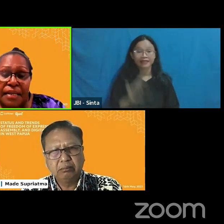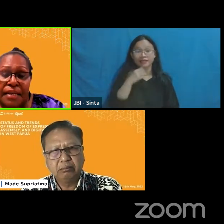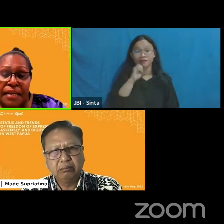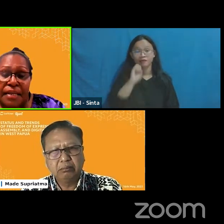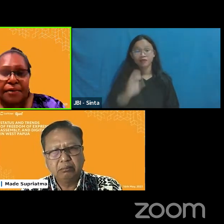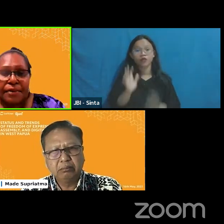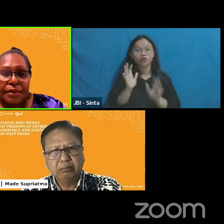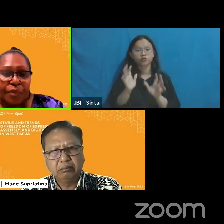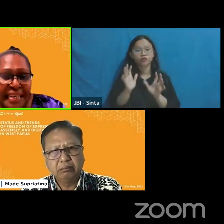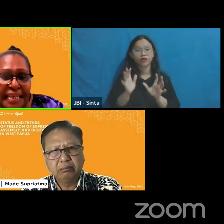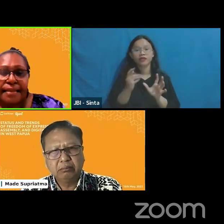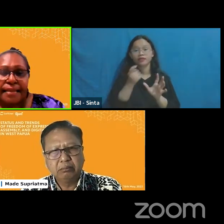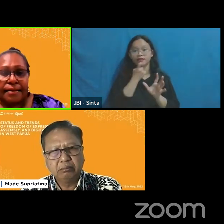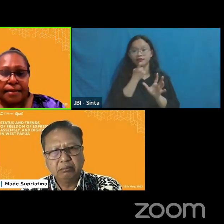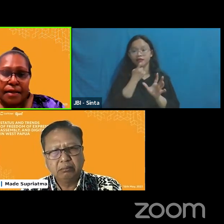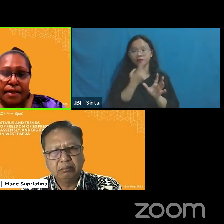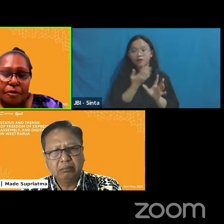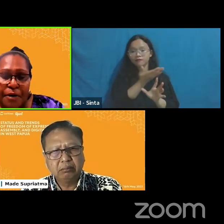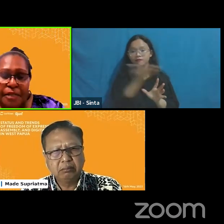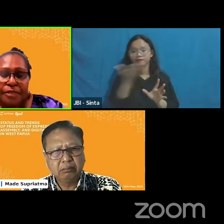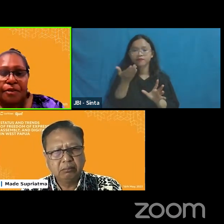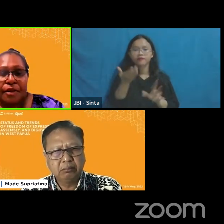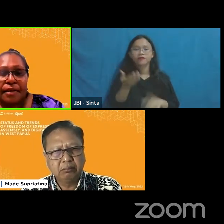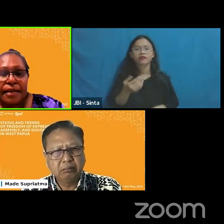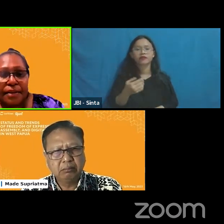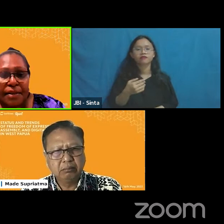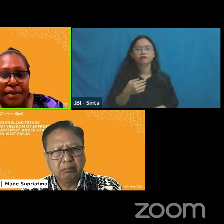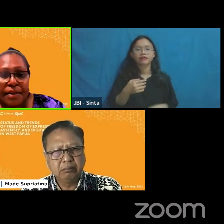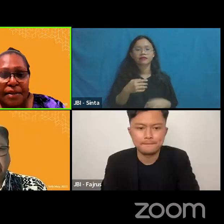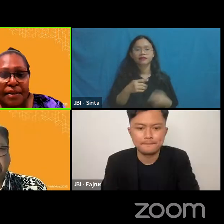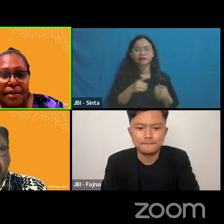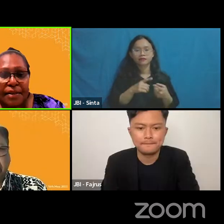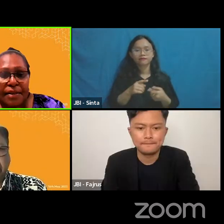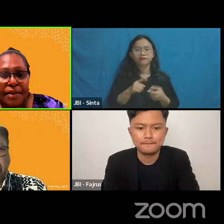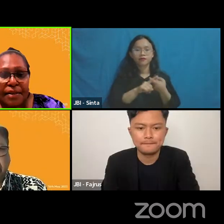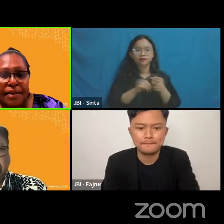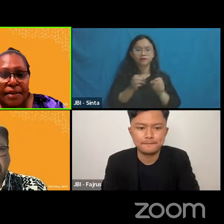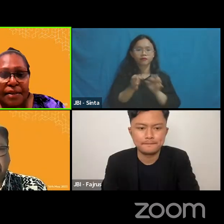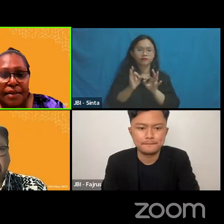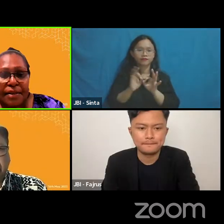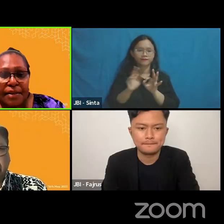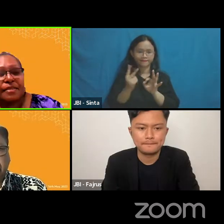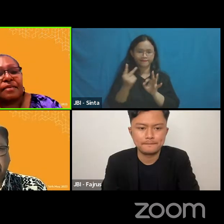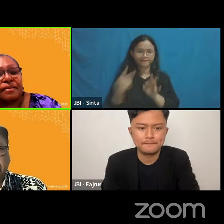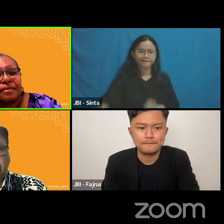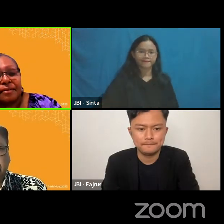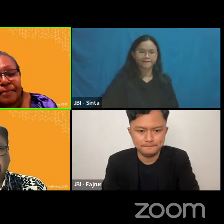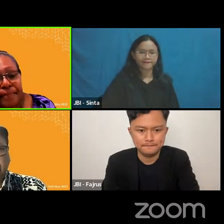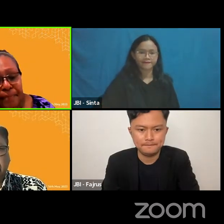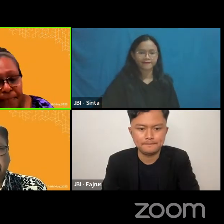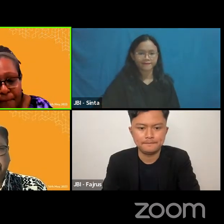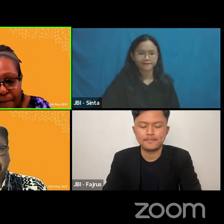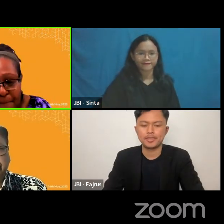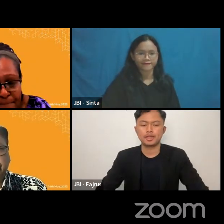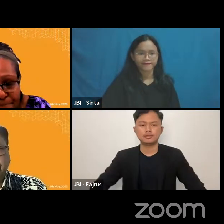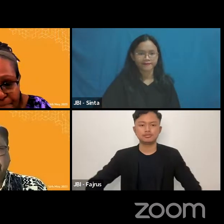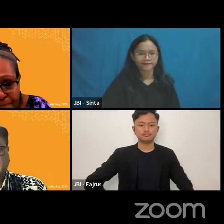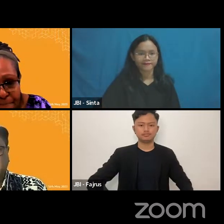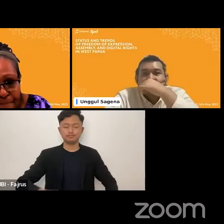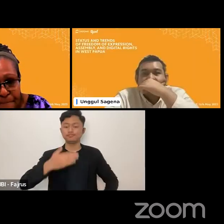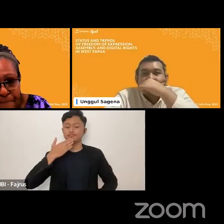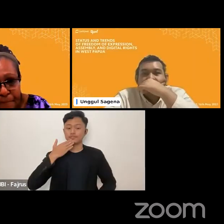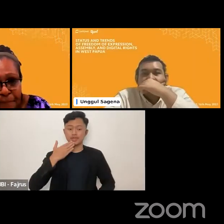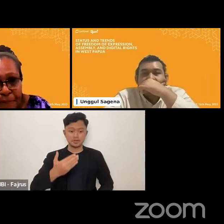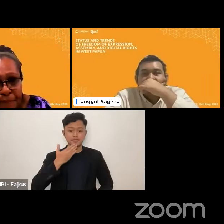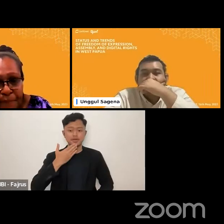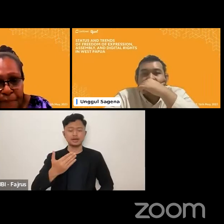international community solidarity, we need that to pressure the Indonesian government. Thank you very much. Thank you so